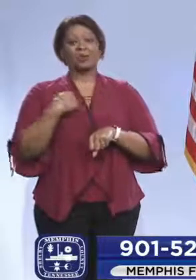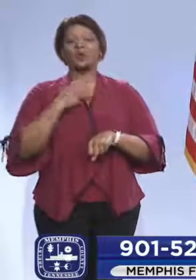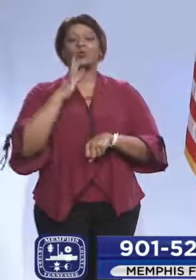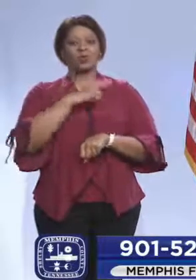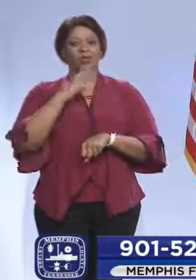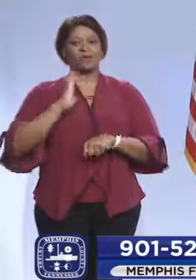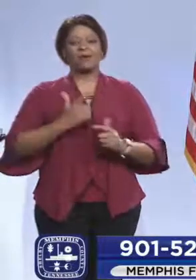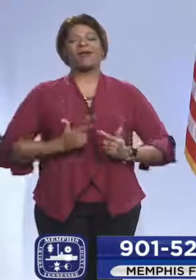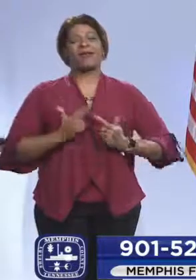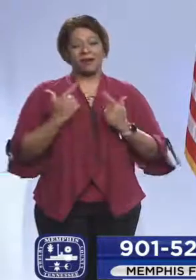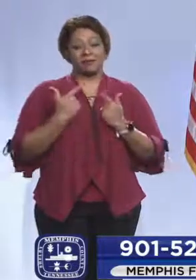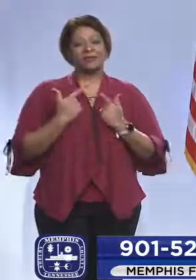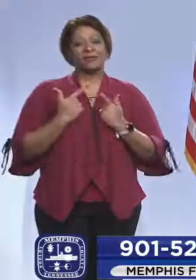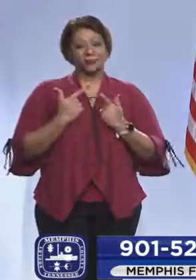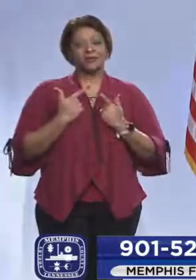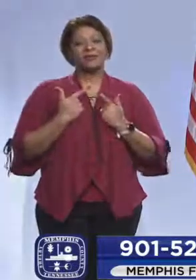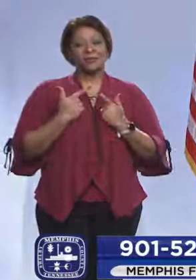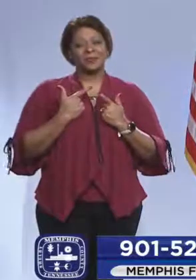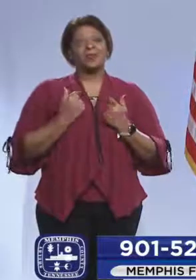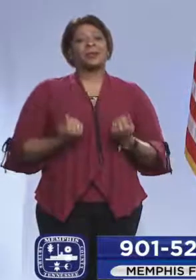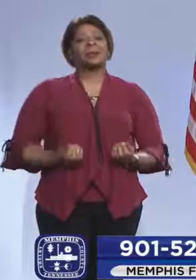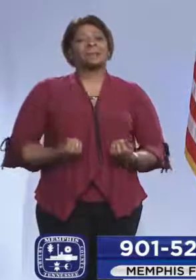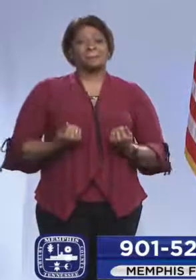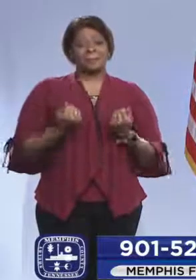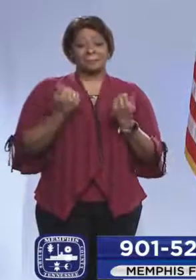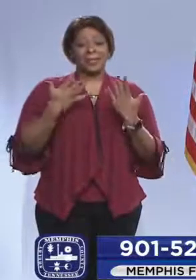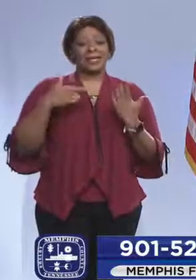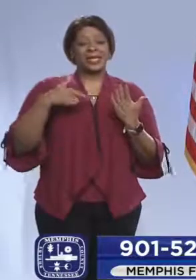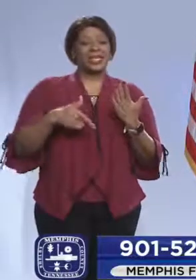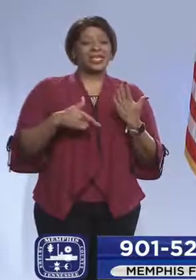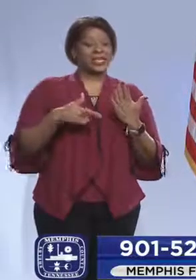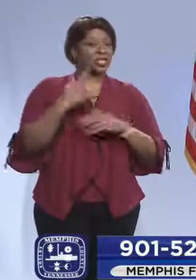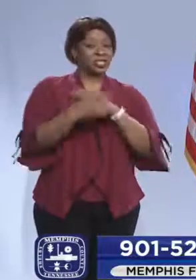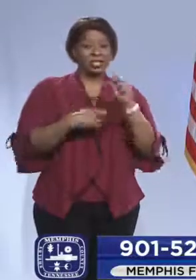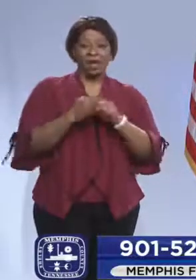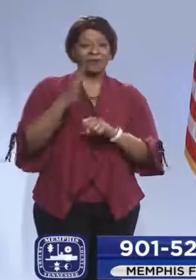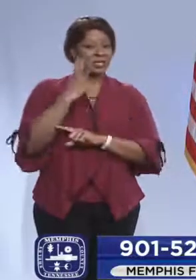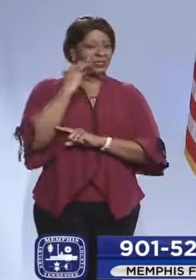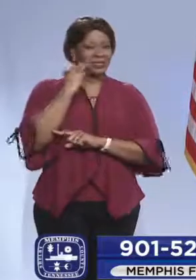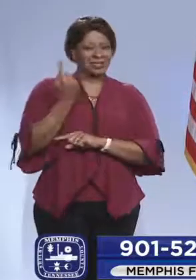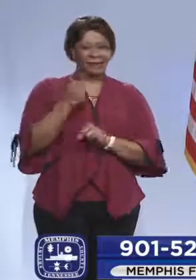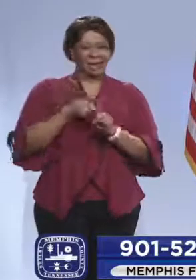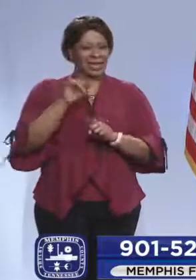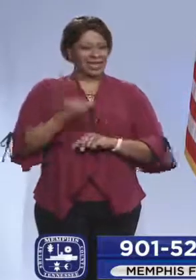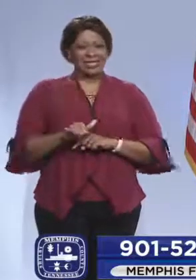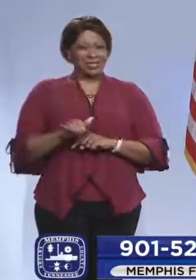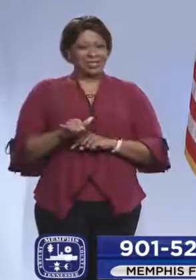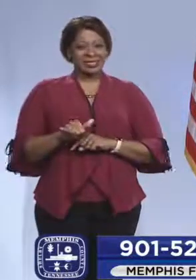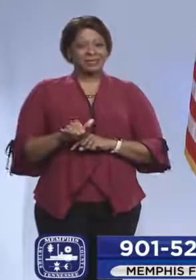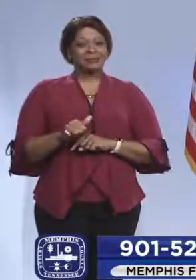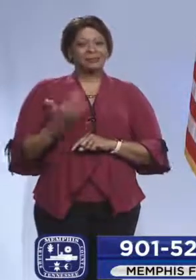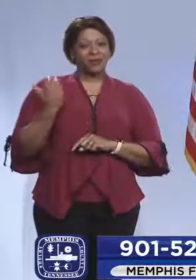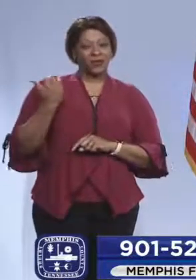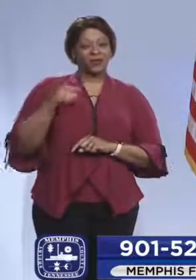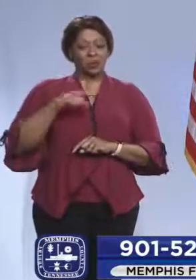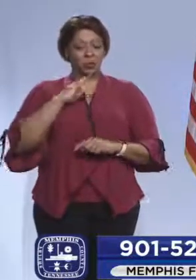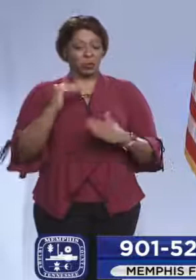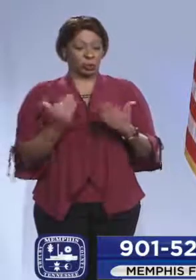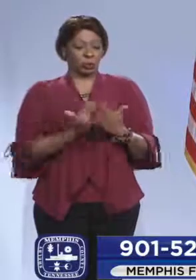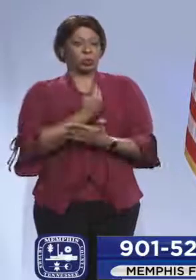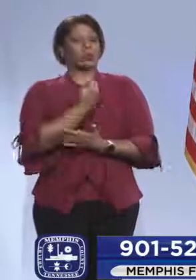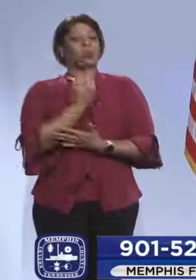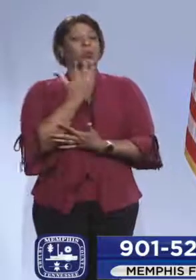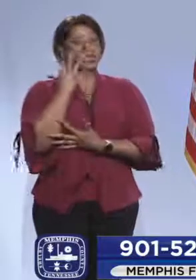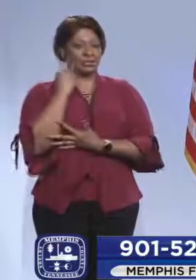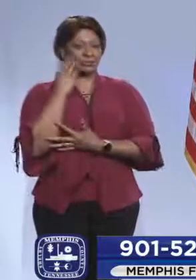risking our lives. Many of us, this is my 28 years, I've never experienced anything like this, and this is something